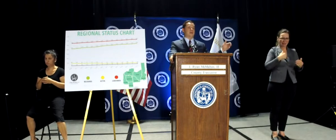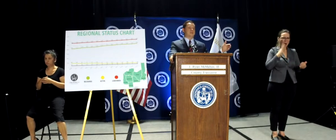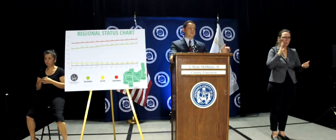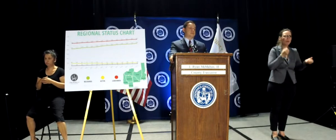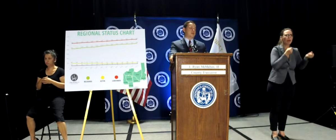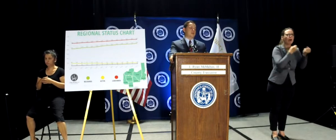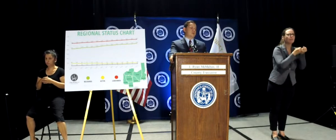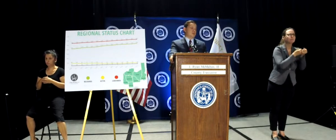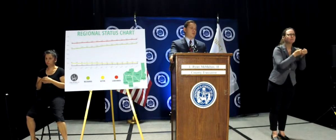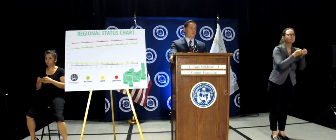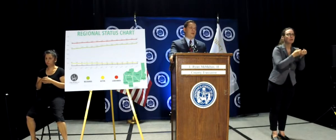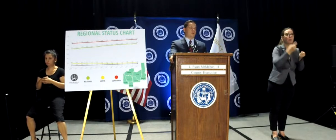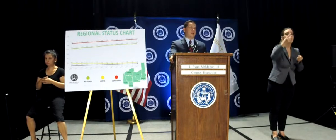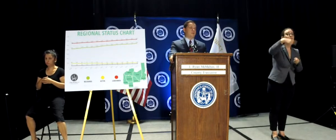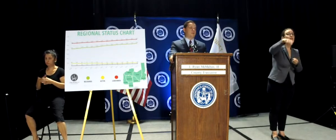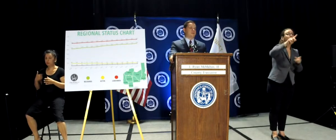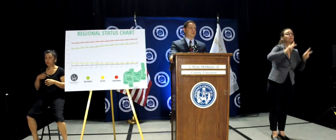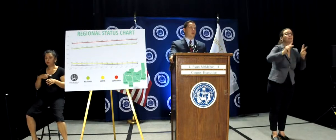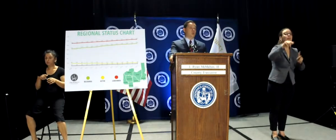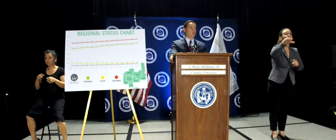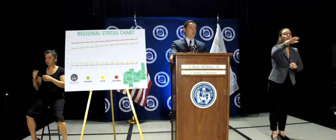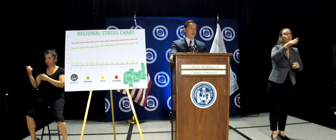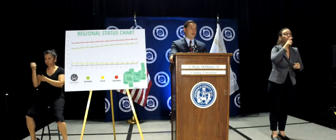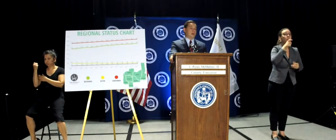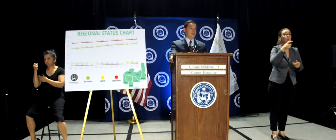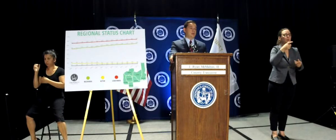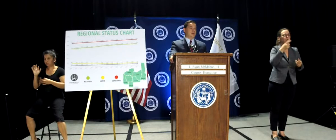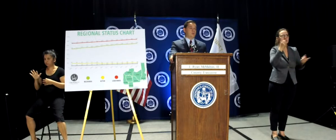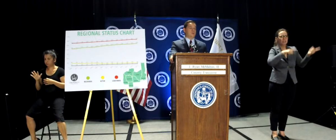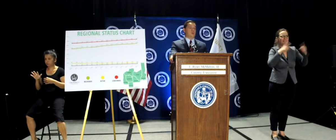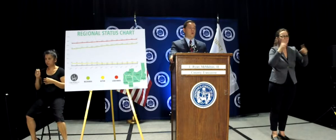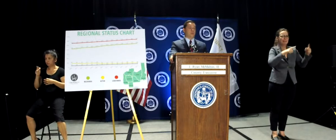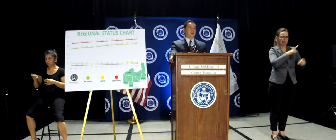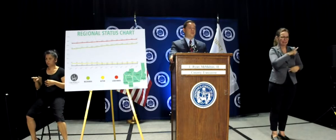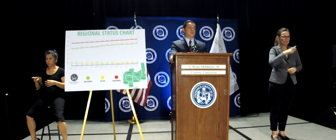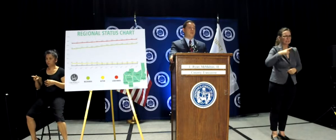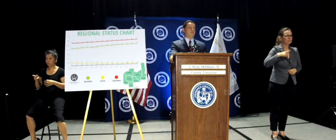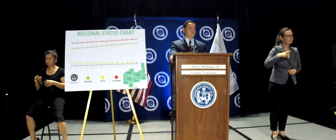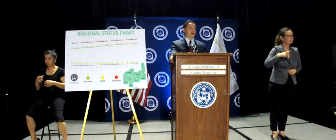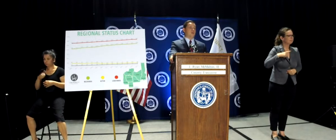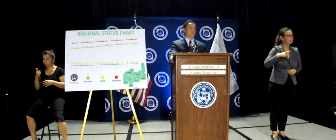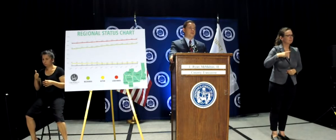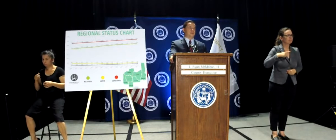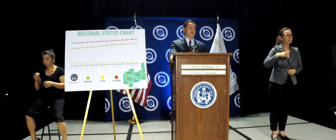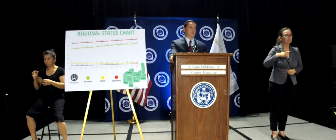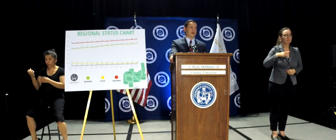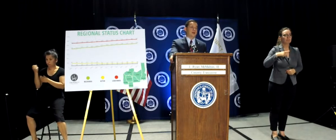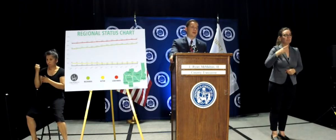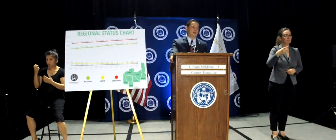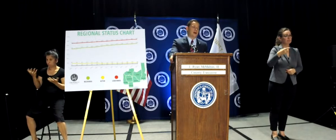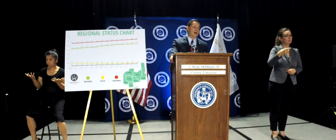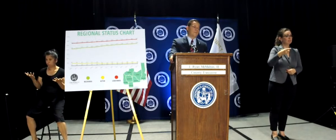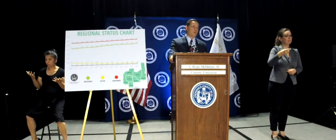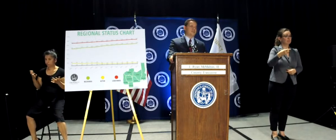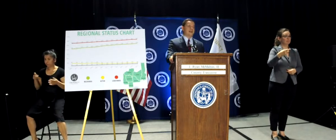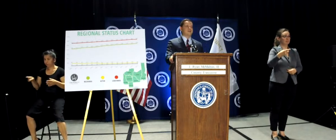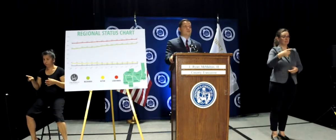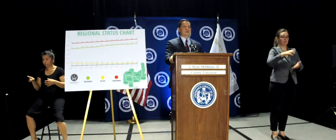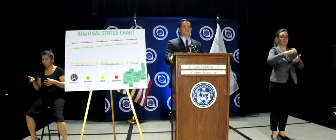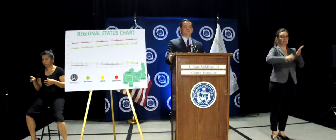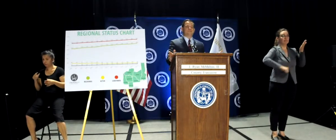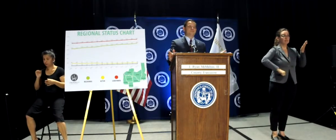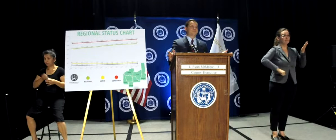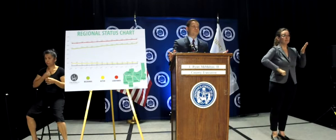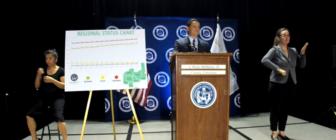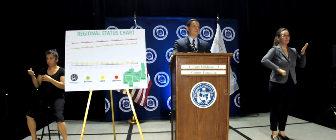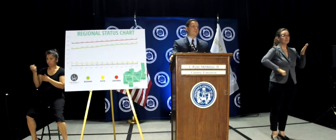checks and balances. So nobody ever came to me and said, are you okay with your branch of government's power being taken away? Which tells